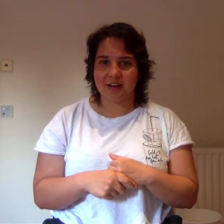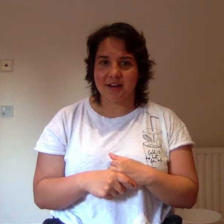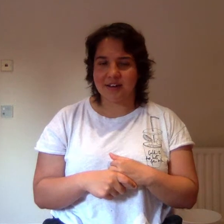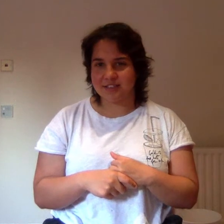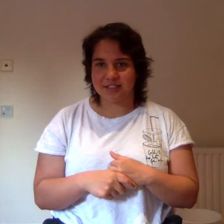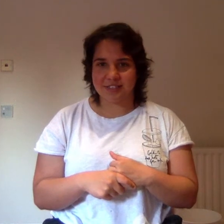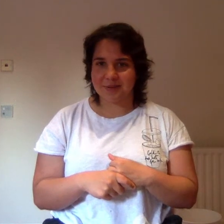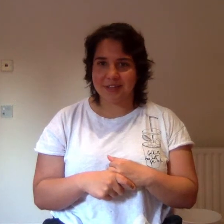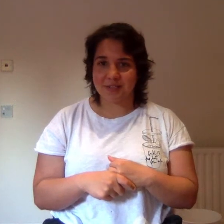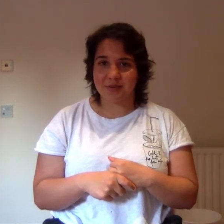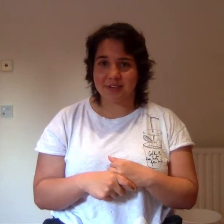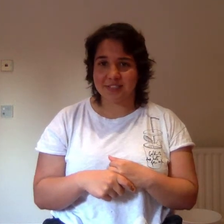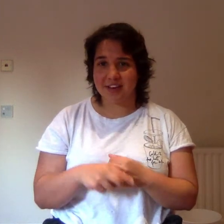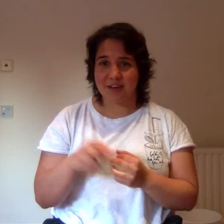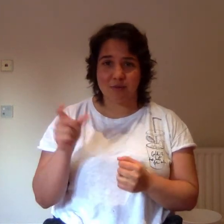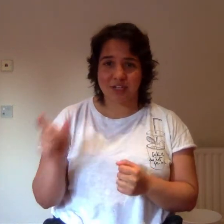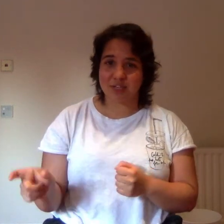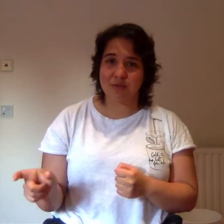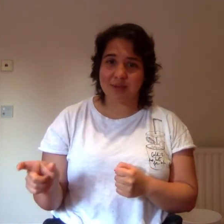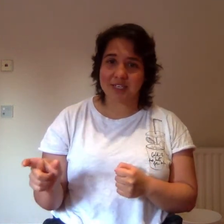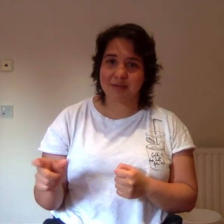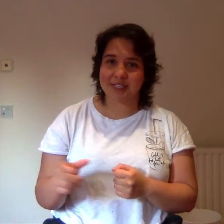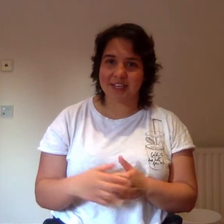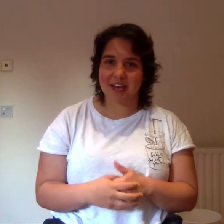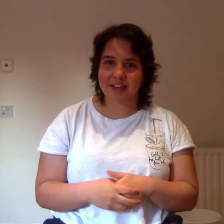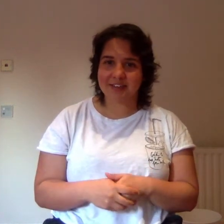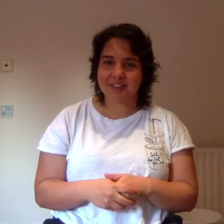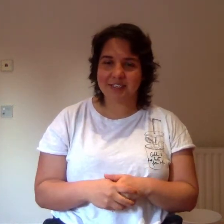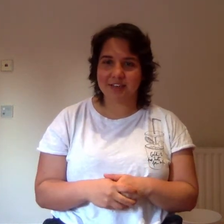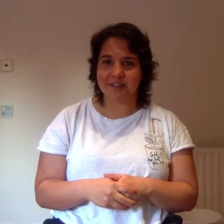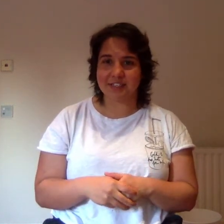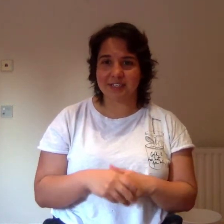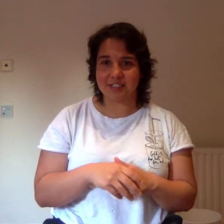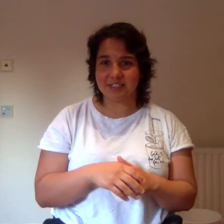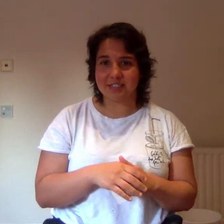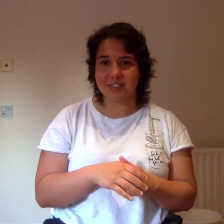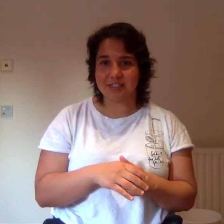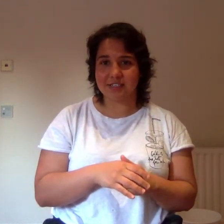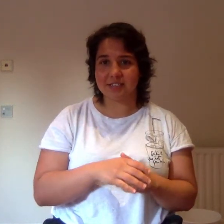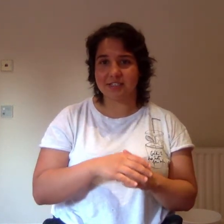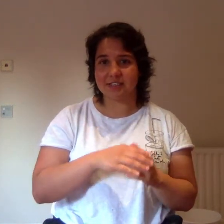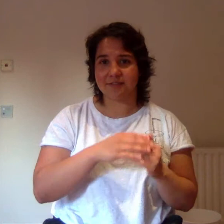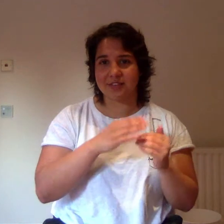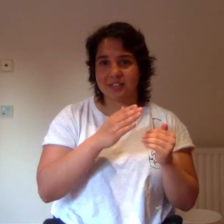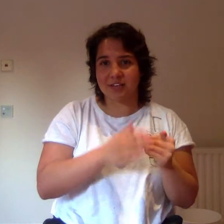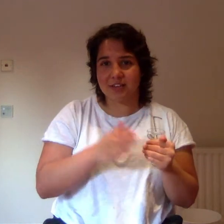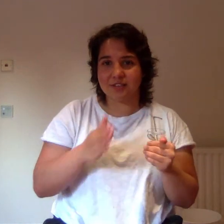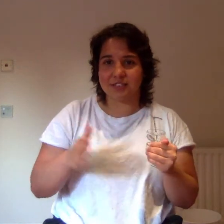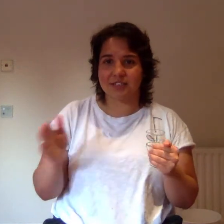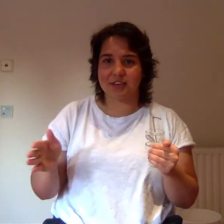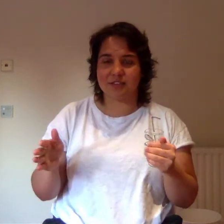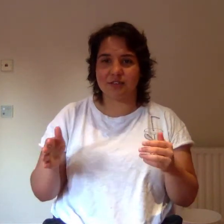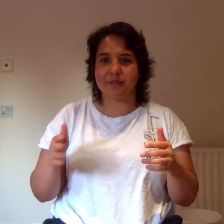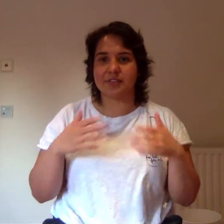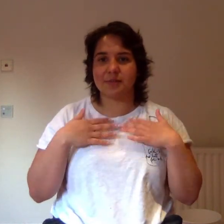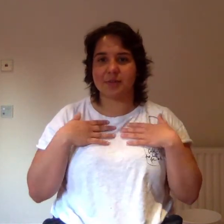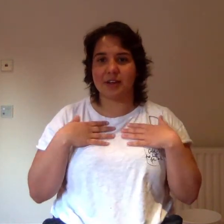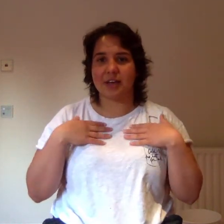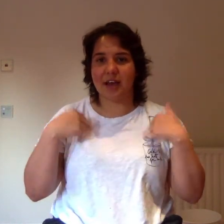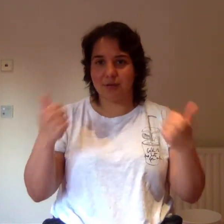I'll just explain this one. Is that a question always comes at the end if it's a diluted sign. So if it's something like how are